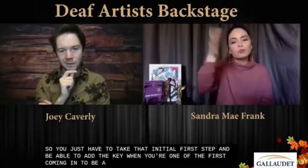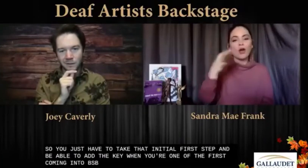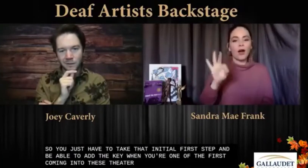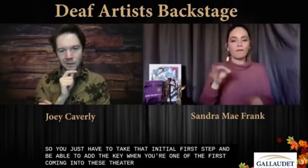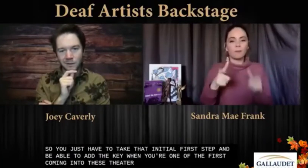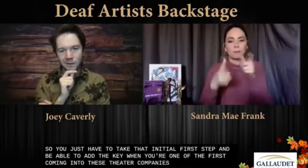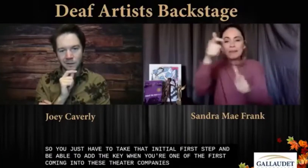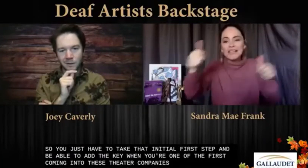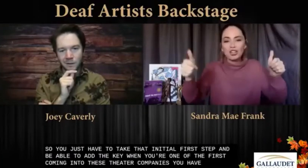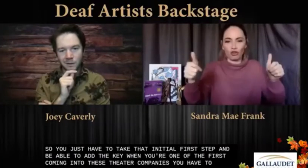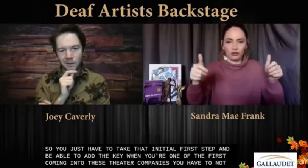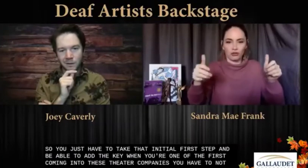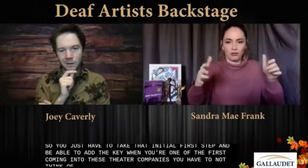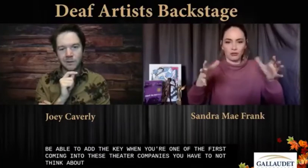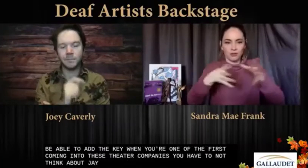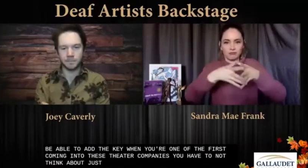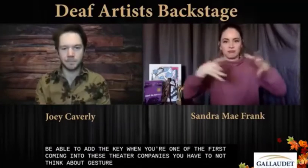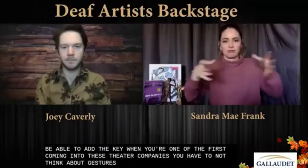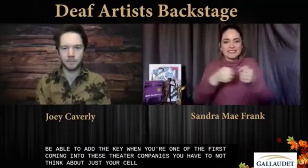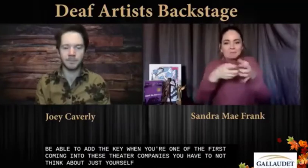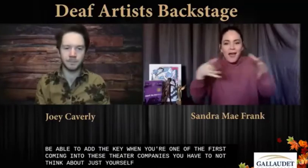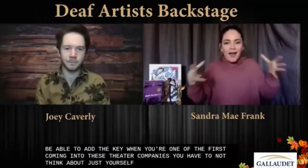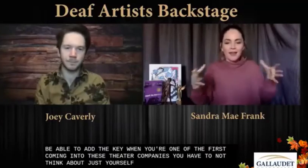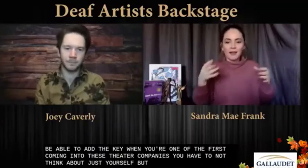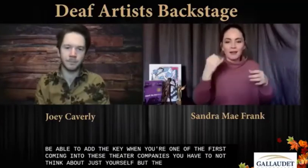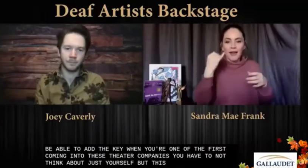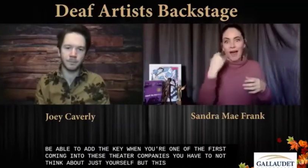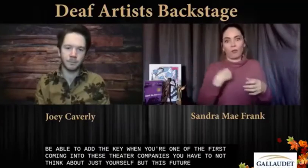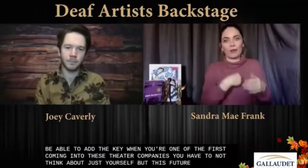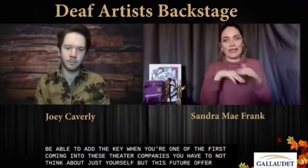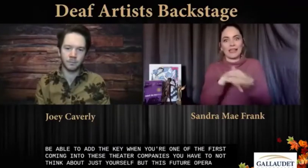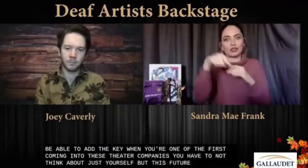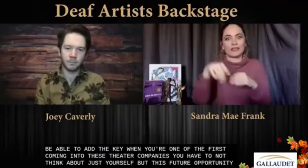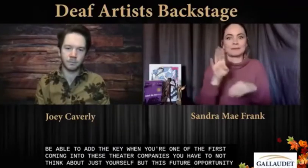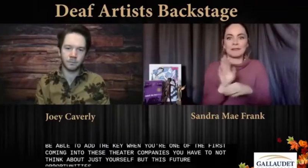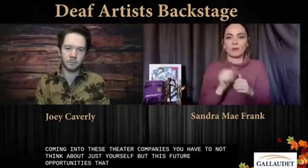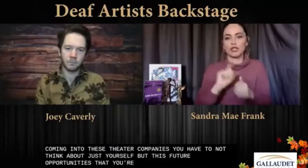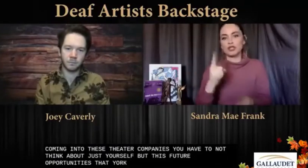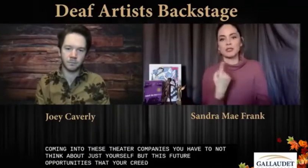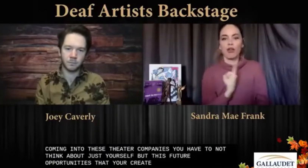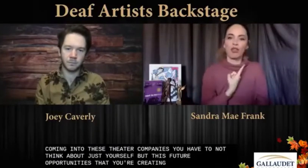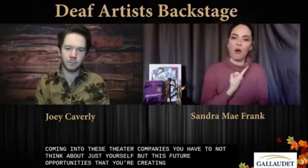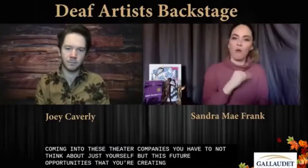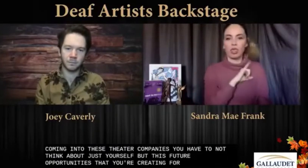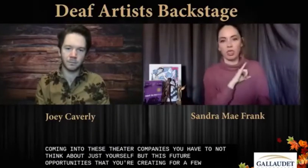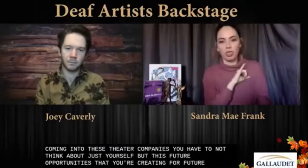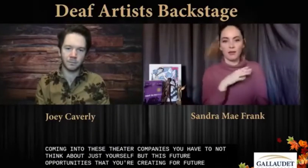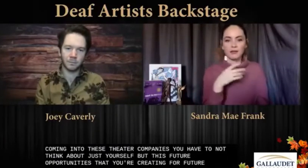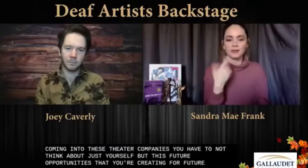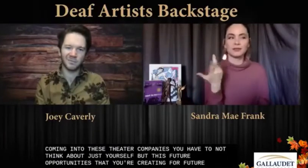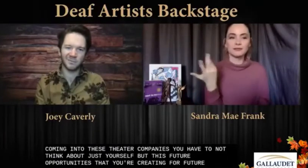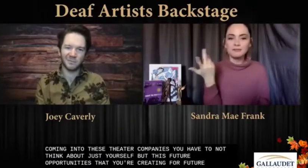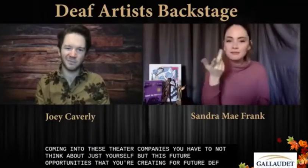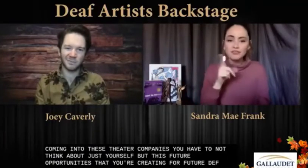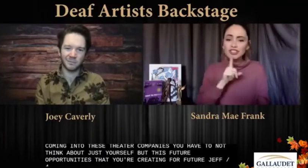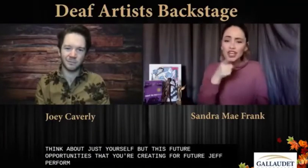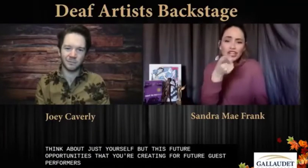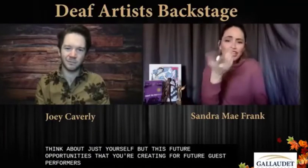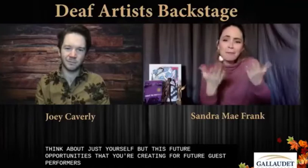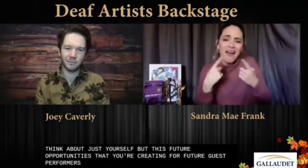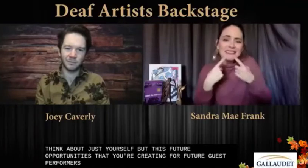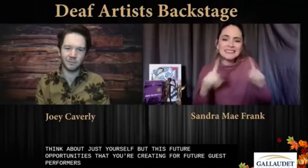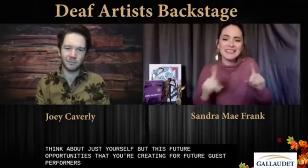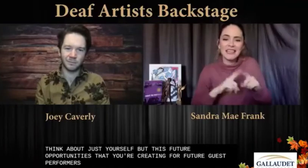theater companies you have to not think about just yourself but the future opportunities that you're creating for future deaf performers